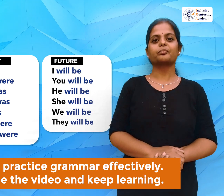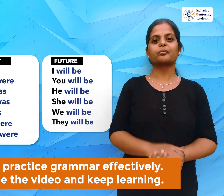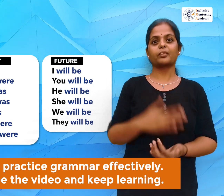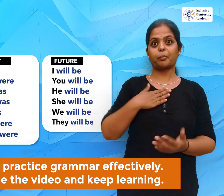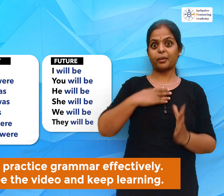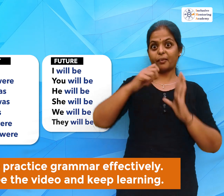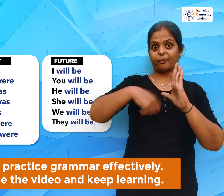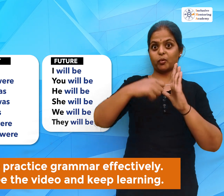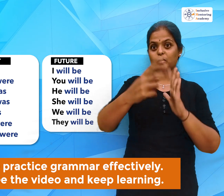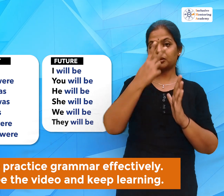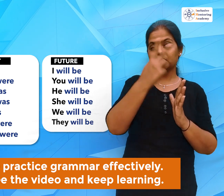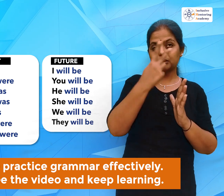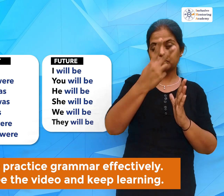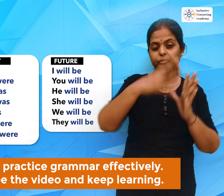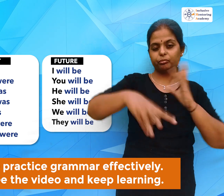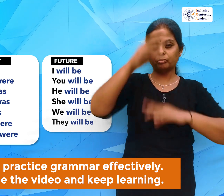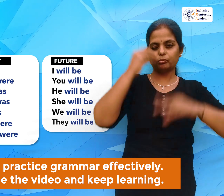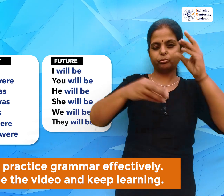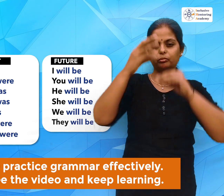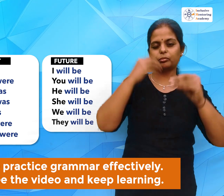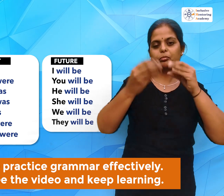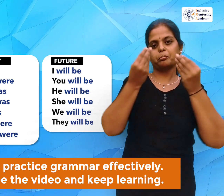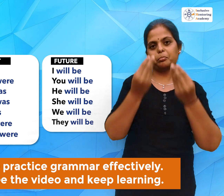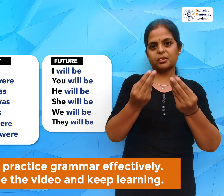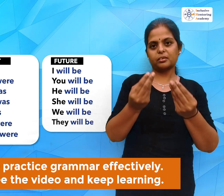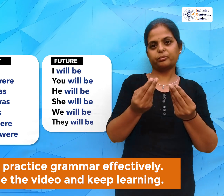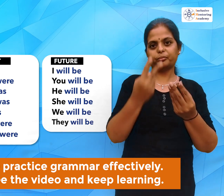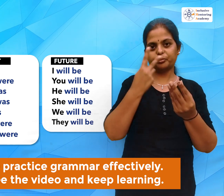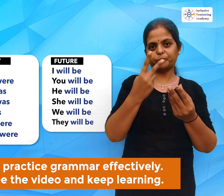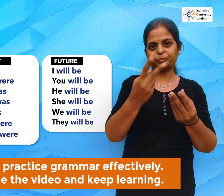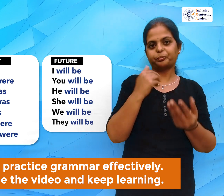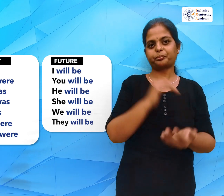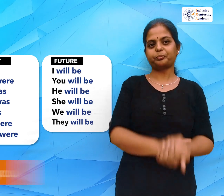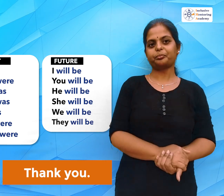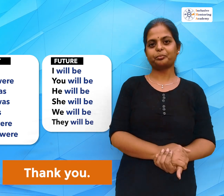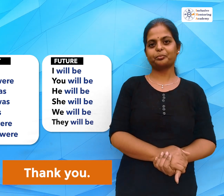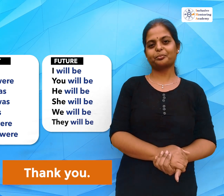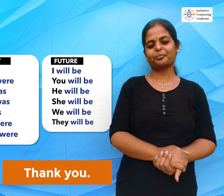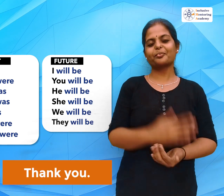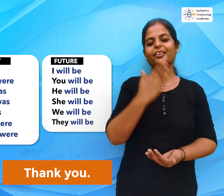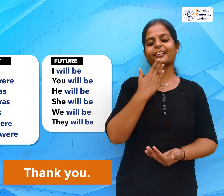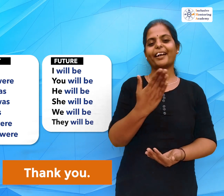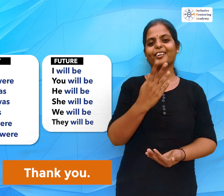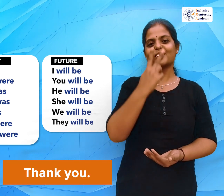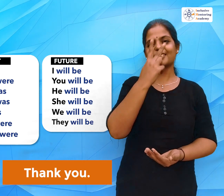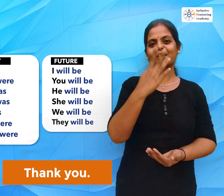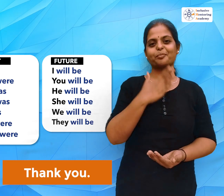Please see the video and keep learning. Thank you.